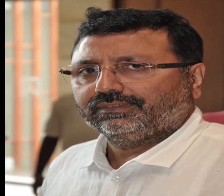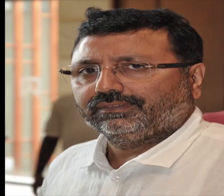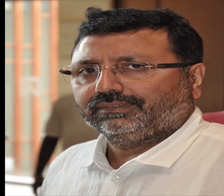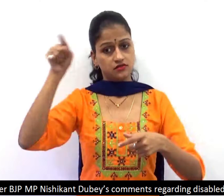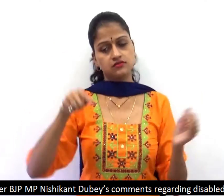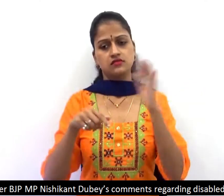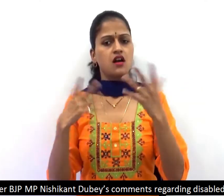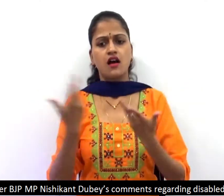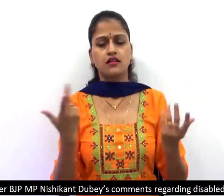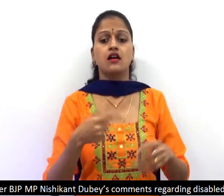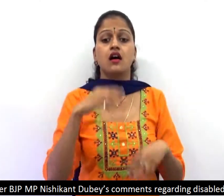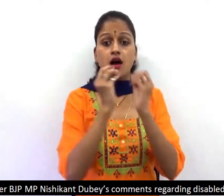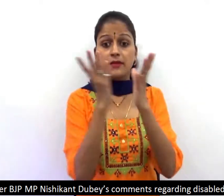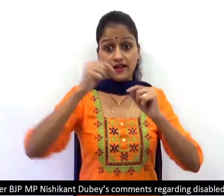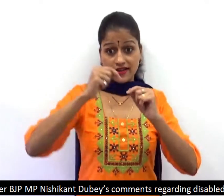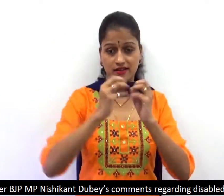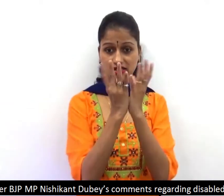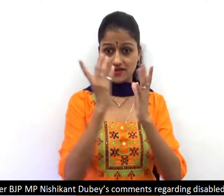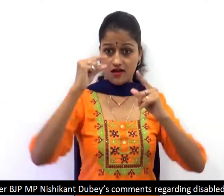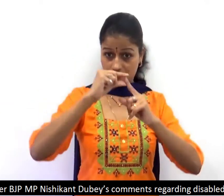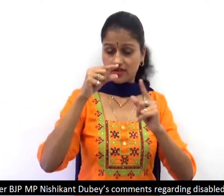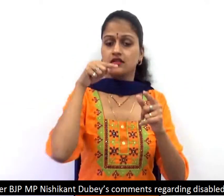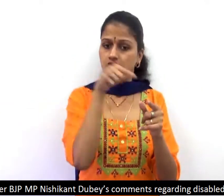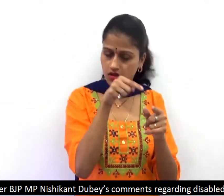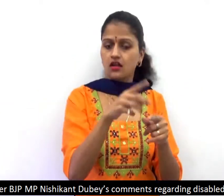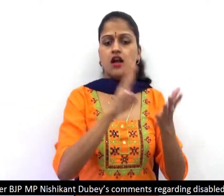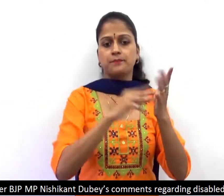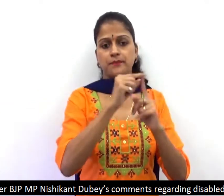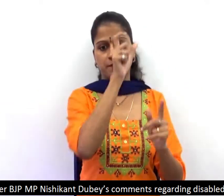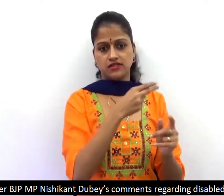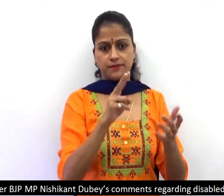over bj pmp neshika and dubai's comments regarding disabled people